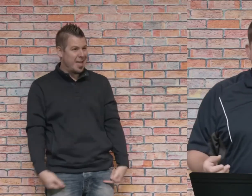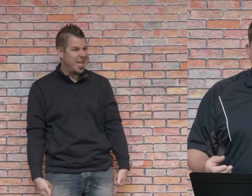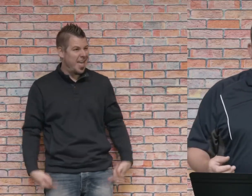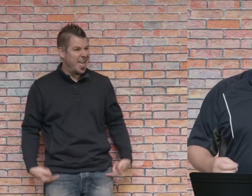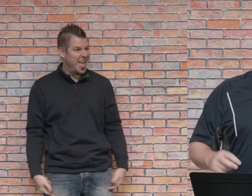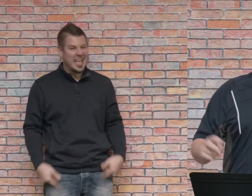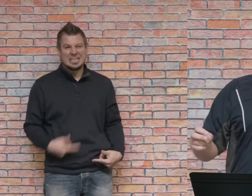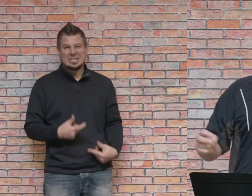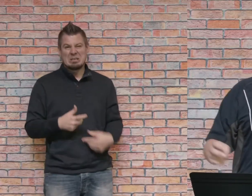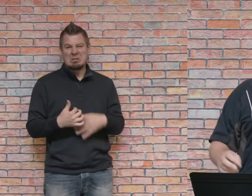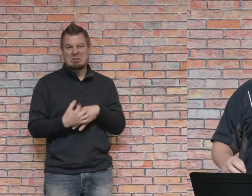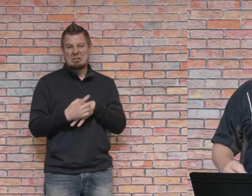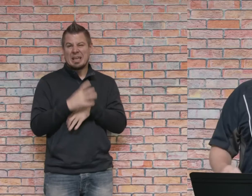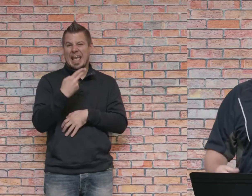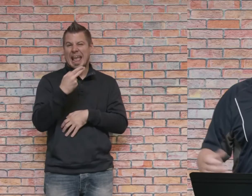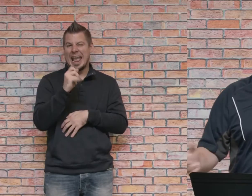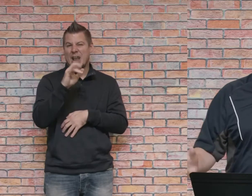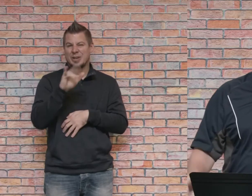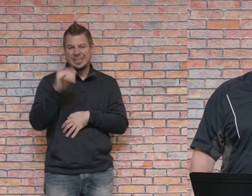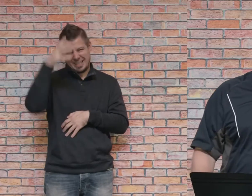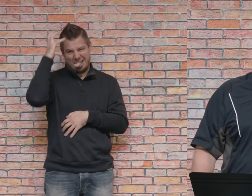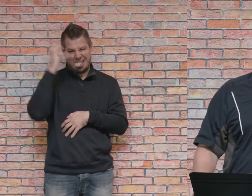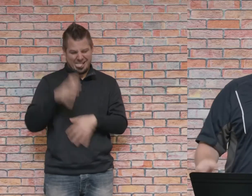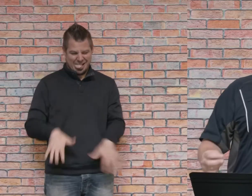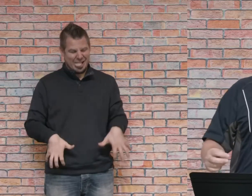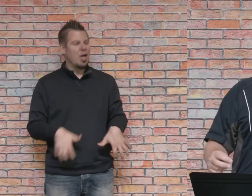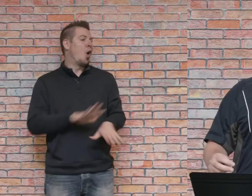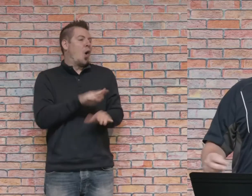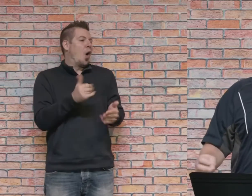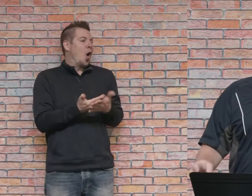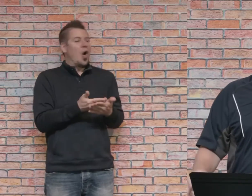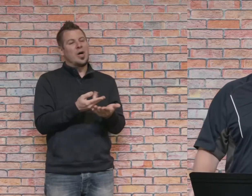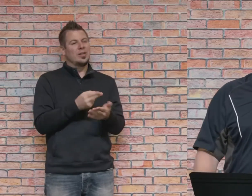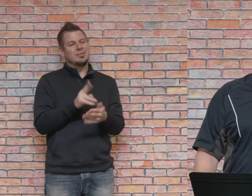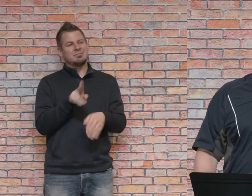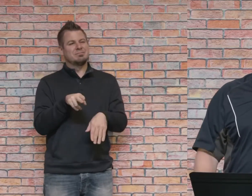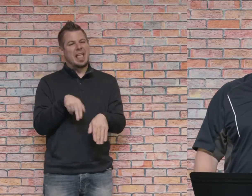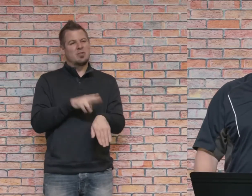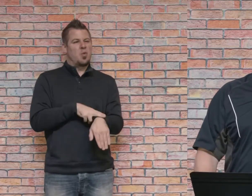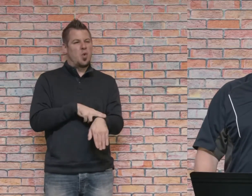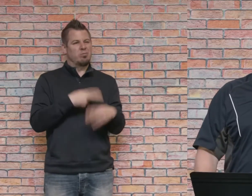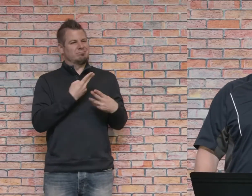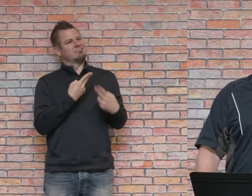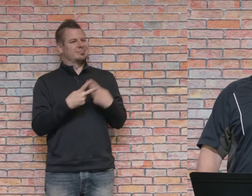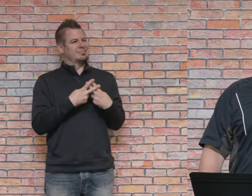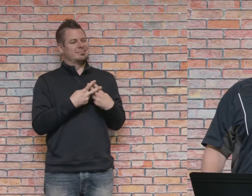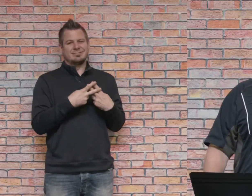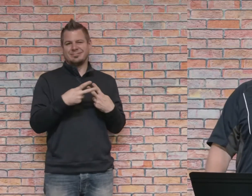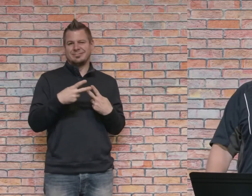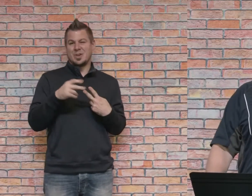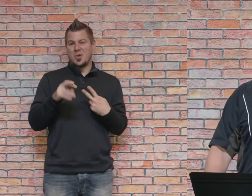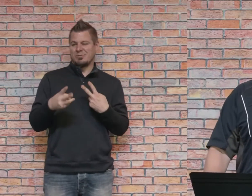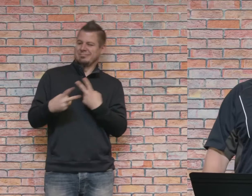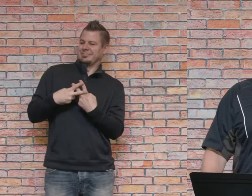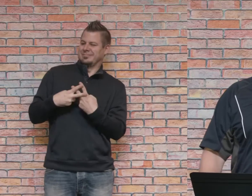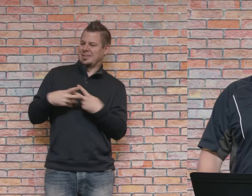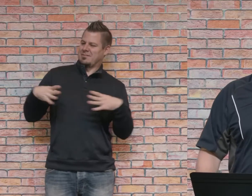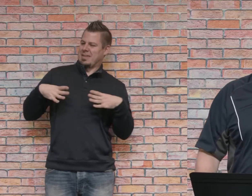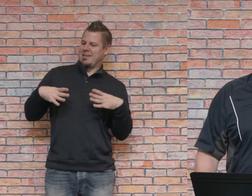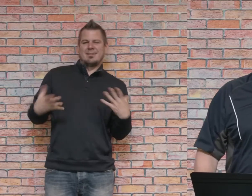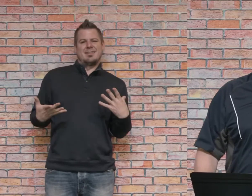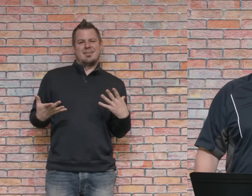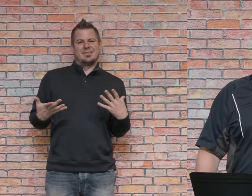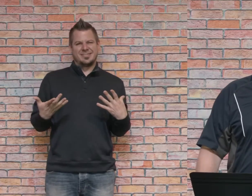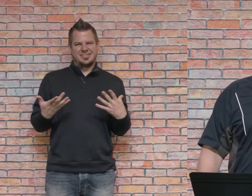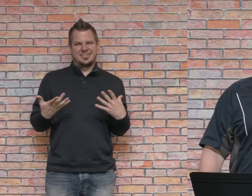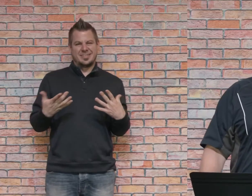and you'll hashtag it all natural, hashtag it vacation, And what happens? You post something, and